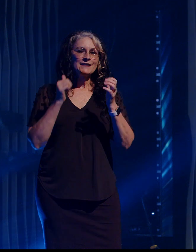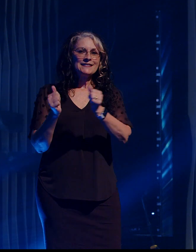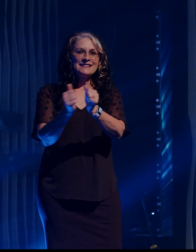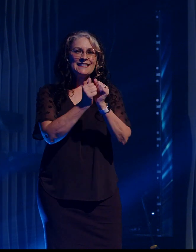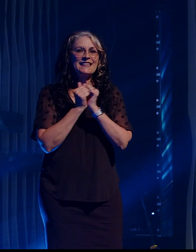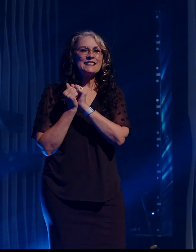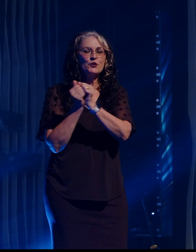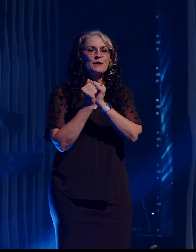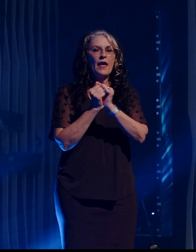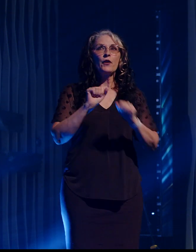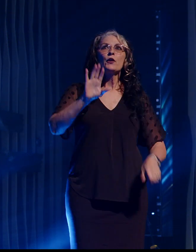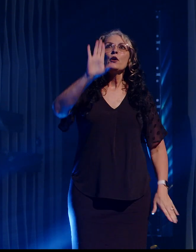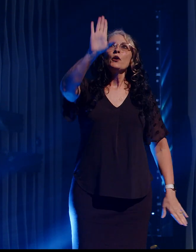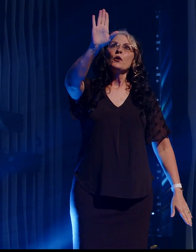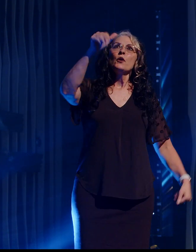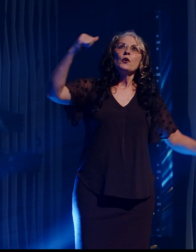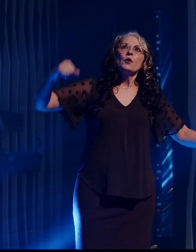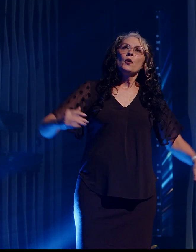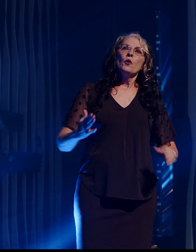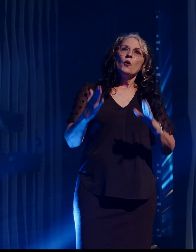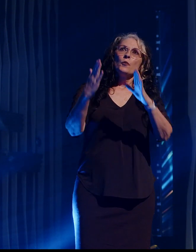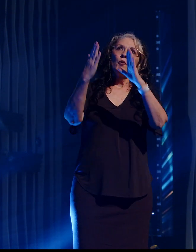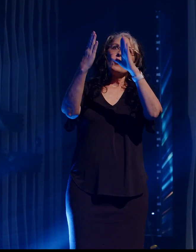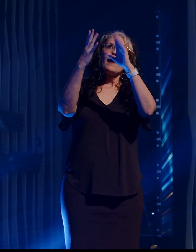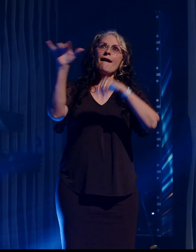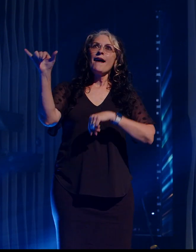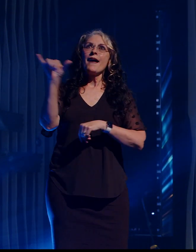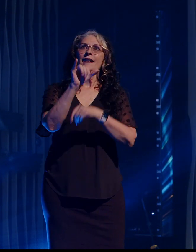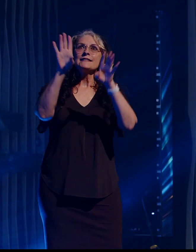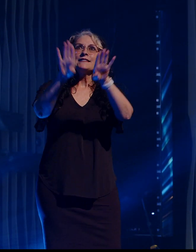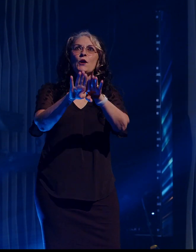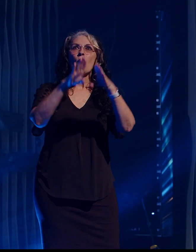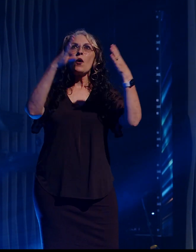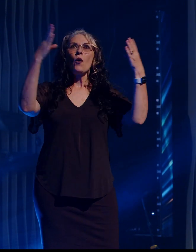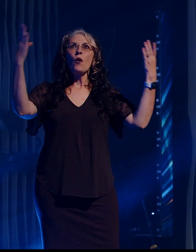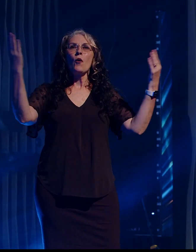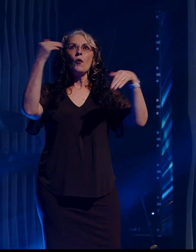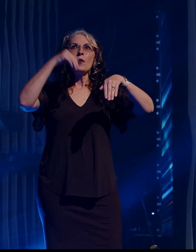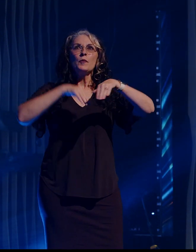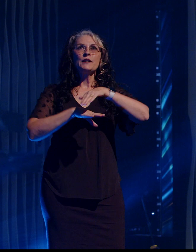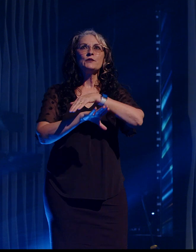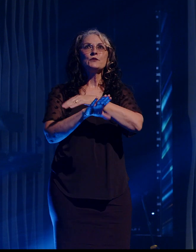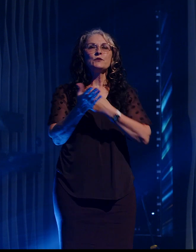Your presence is an open door.